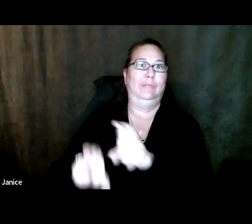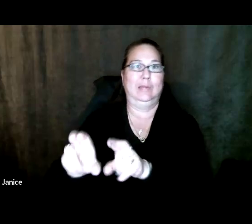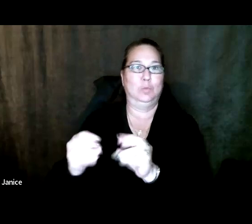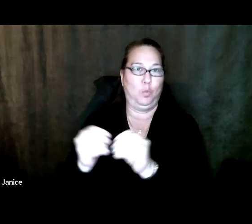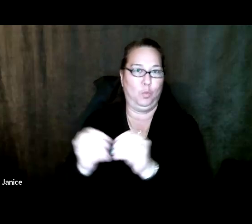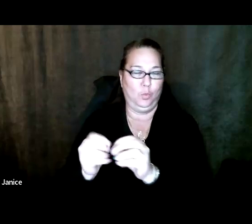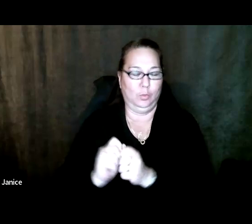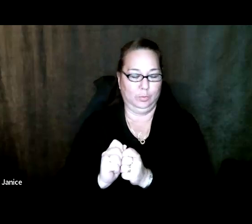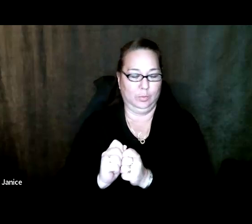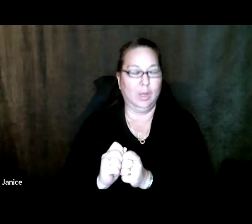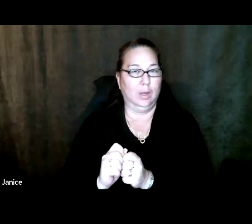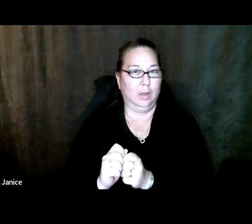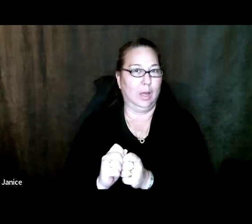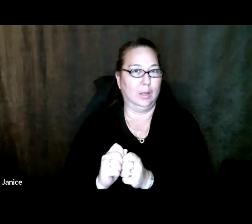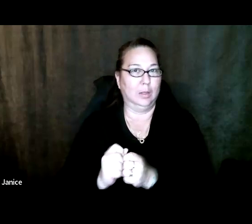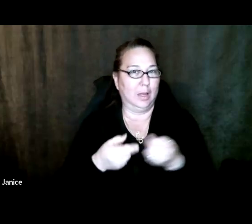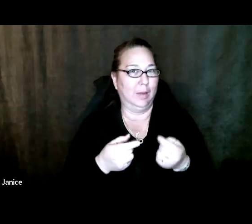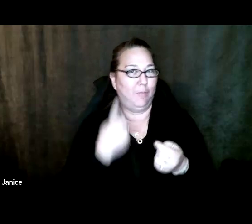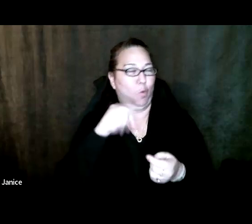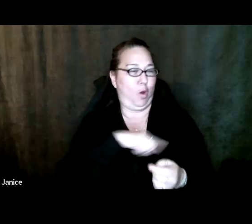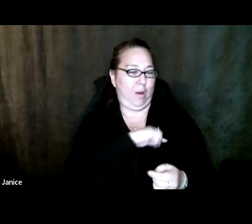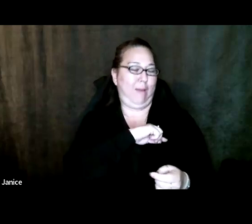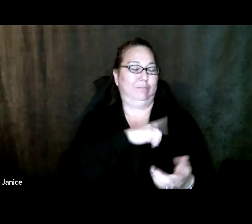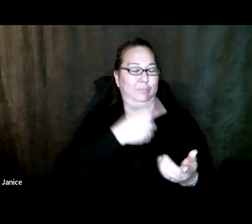we're thinking about the budget moving forward.